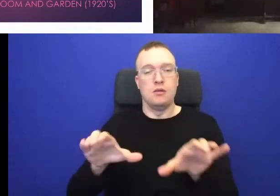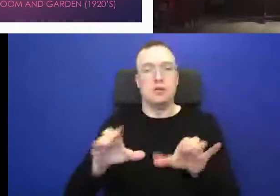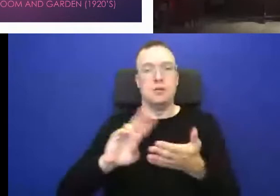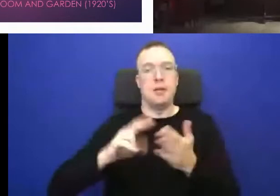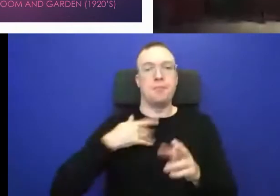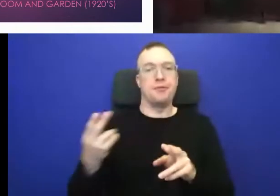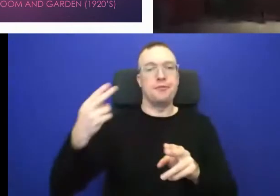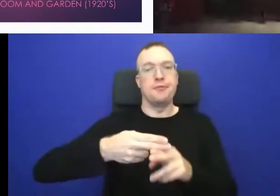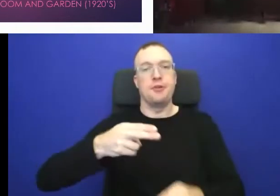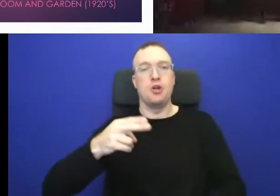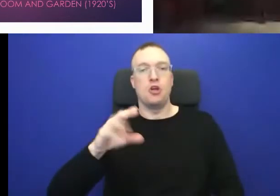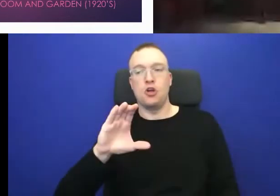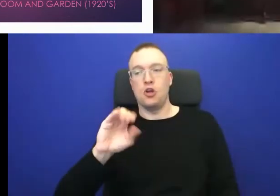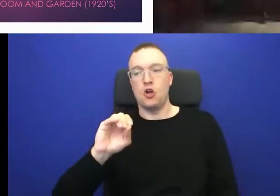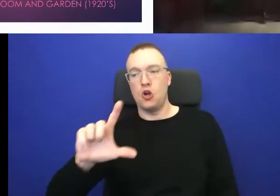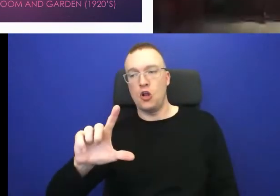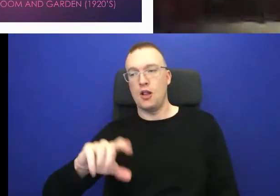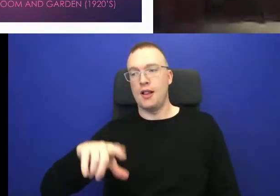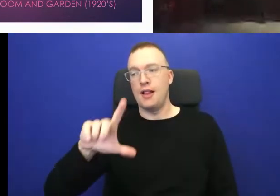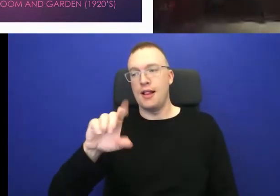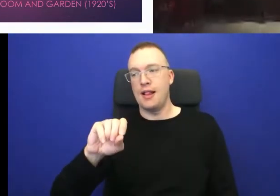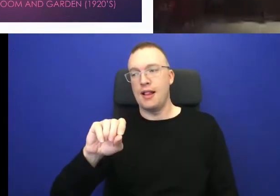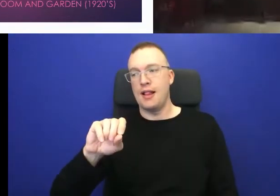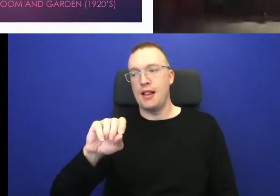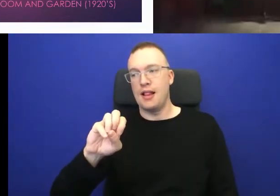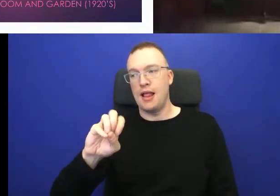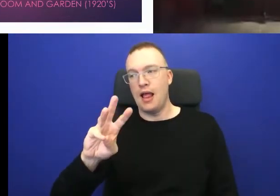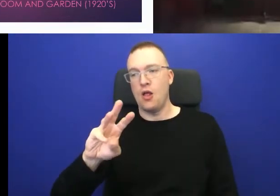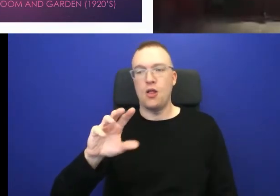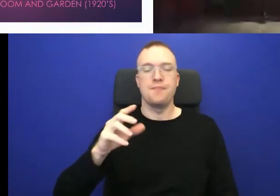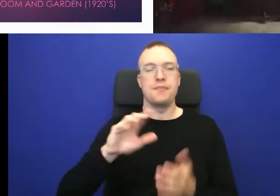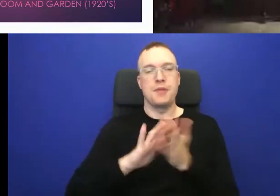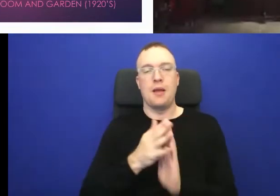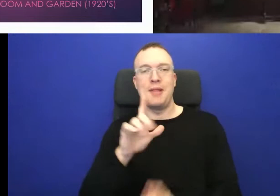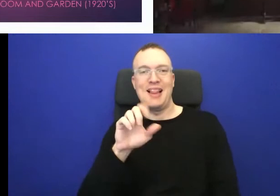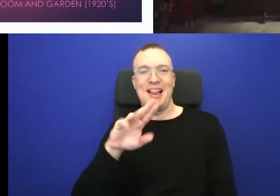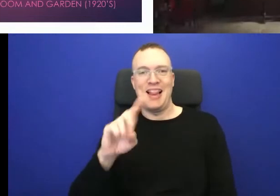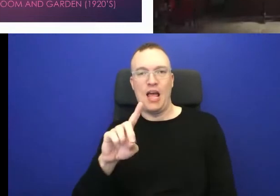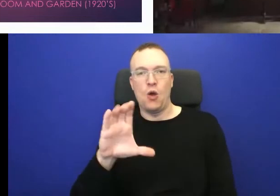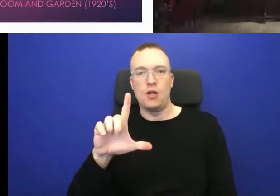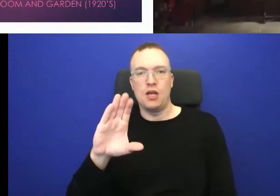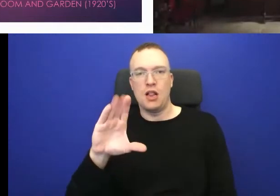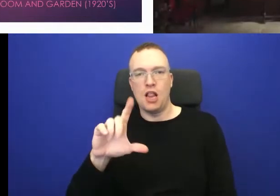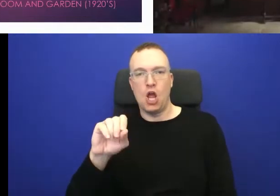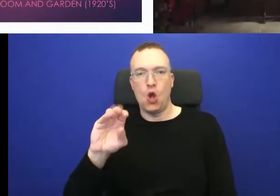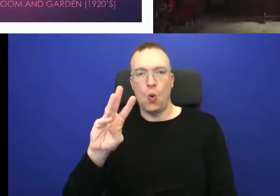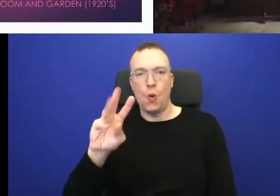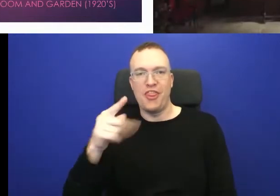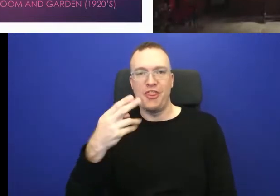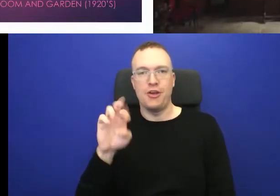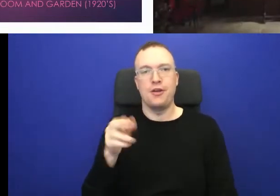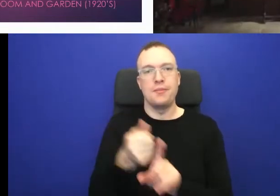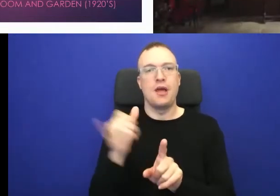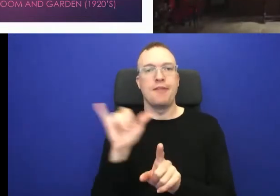Colonel Loud Clother. So Claude Lowther becomes Loud Clother. He's notorious for being sort of Mr. Dress